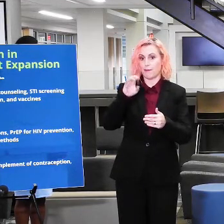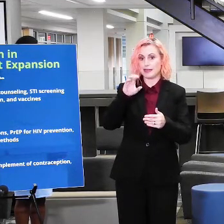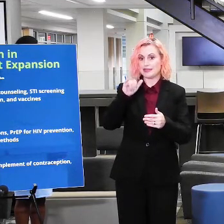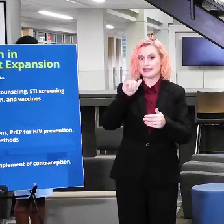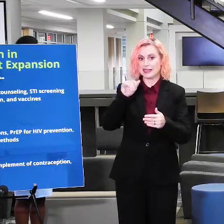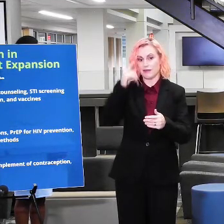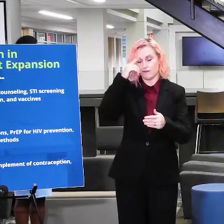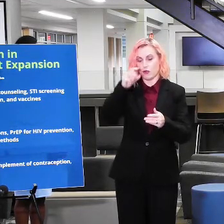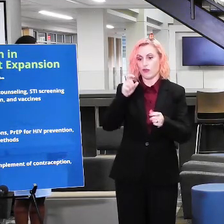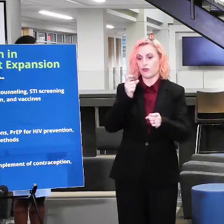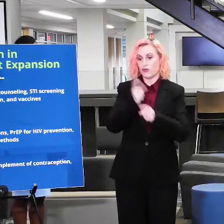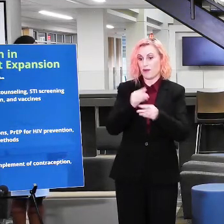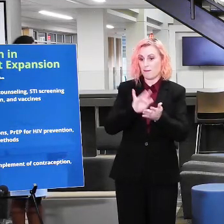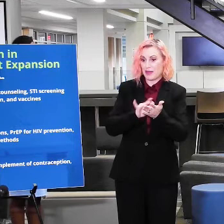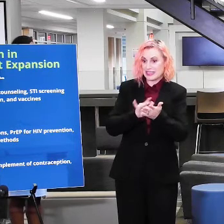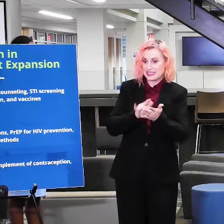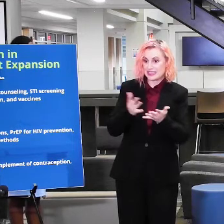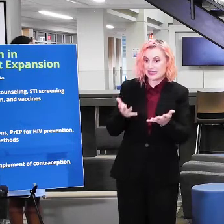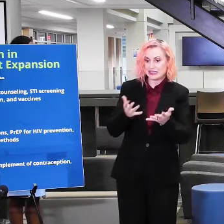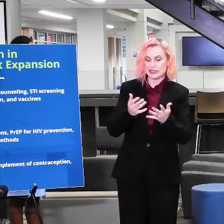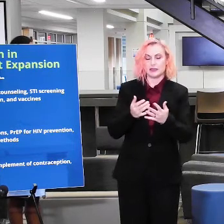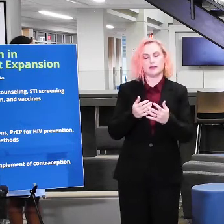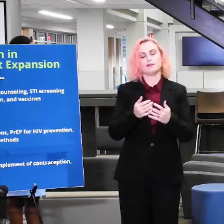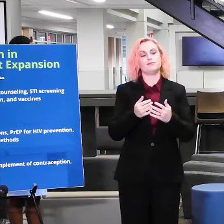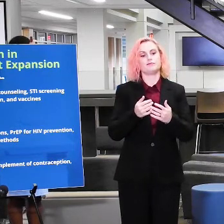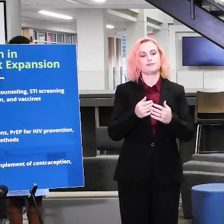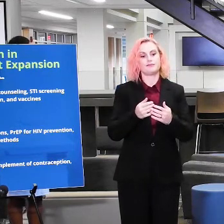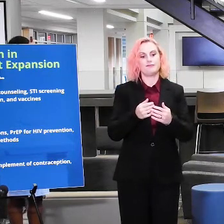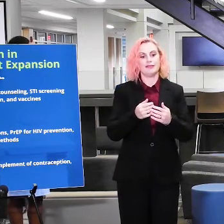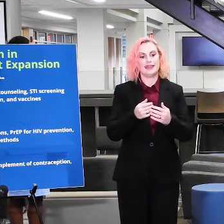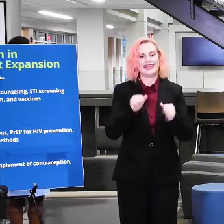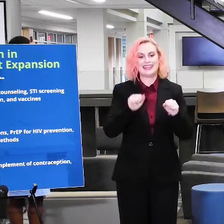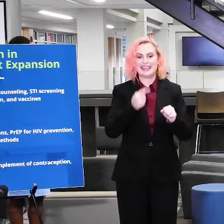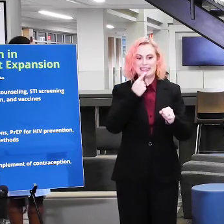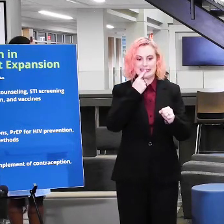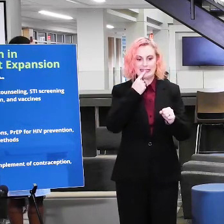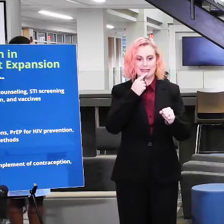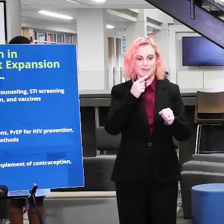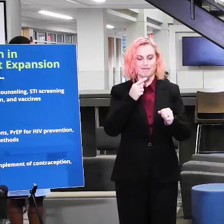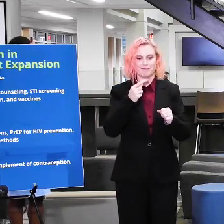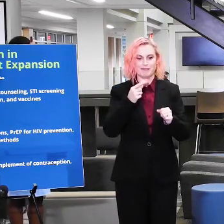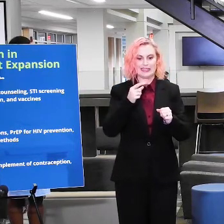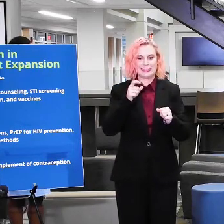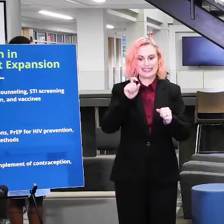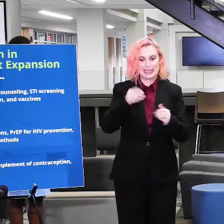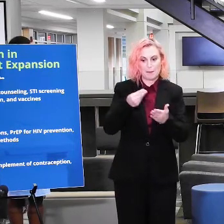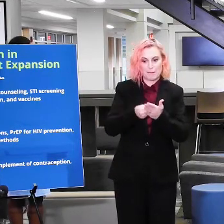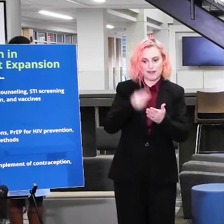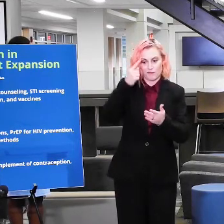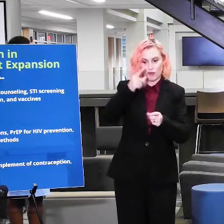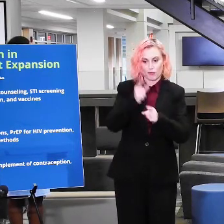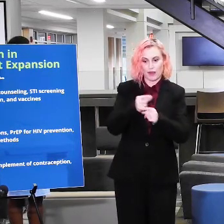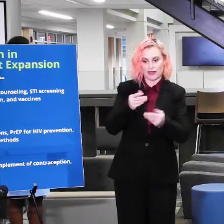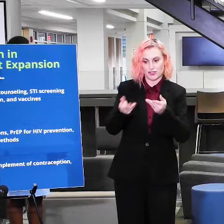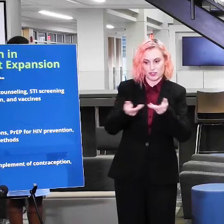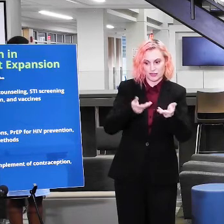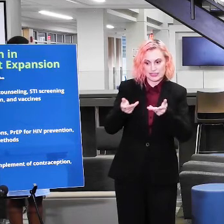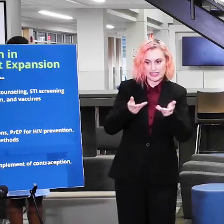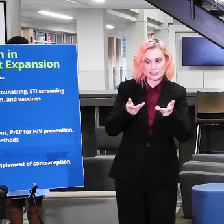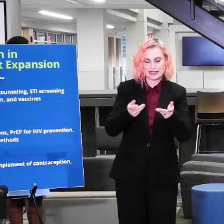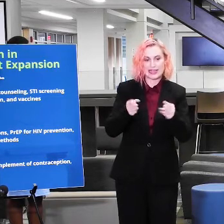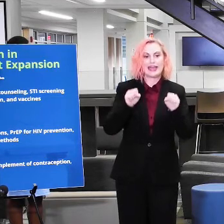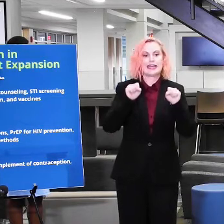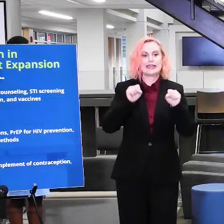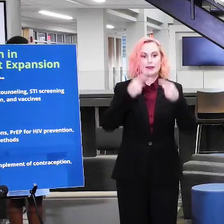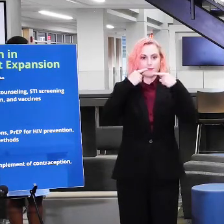want or that the services that they need. We're going to be able to do that right here at the Wellness